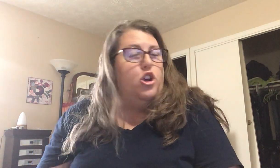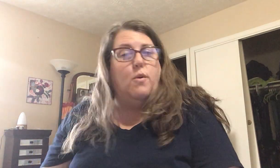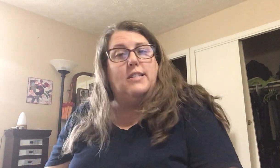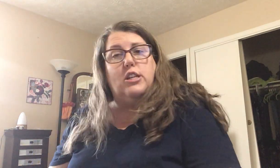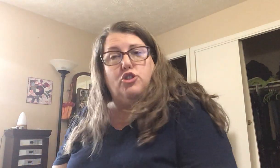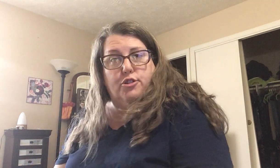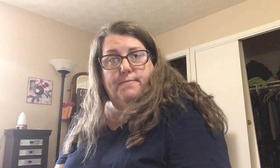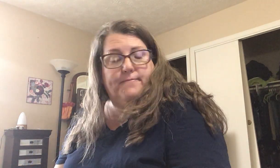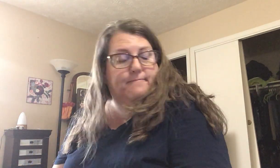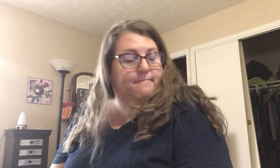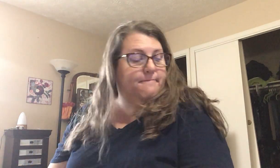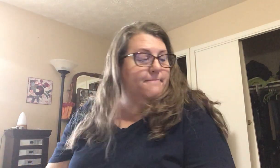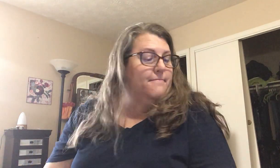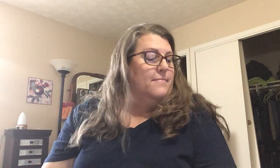a teacher?